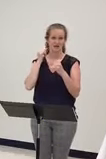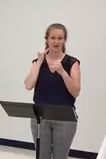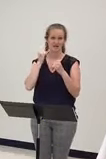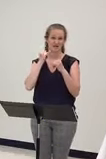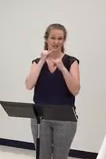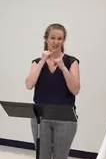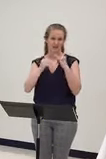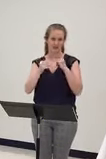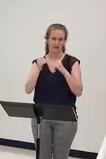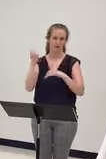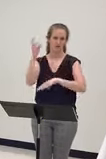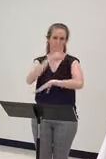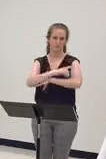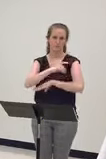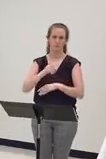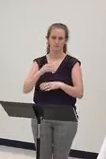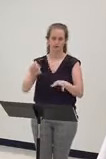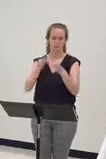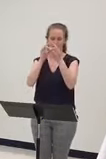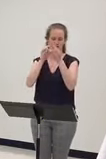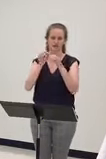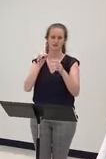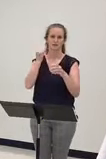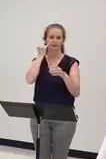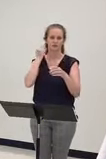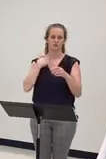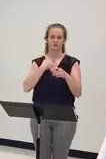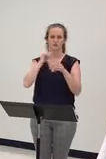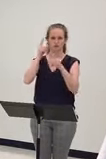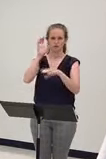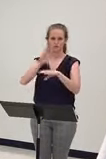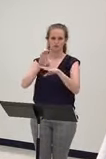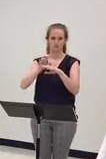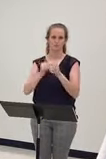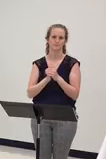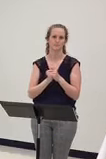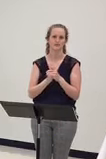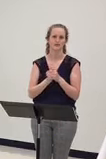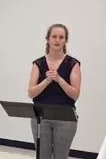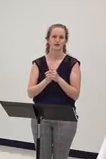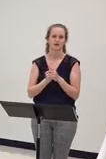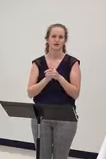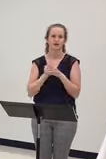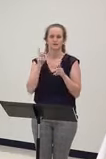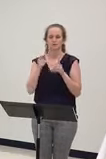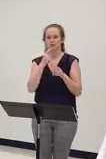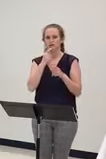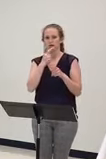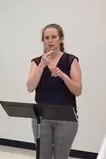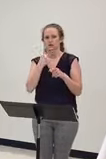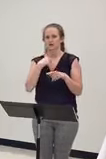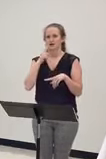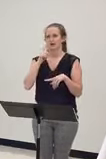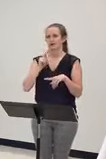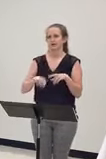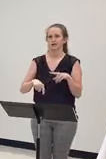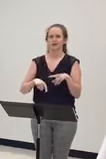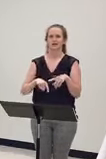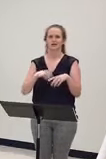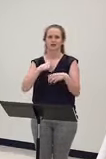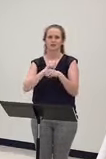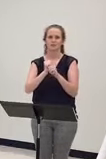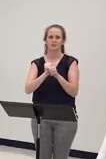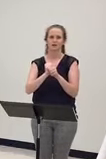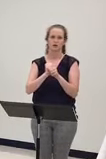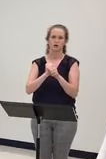church. And some people will say, well, I can't make a proper Thanksgiving in front of the tabernacle. And of